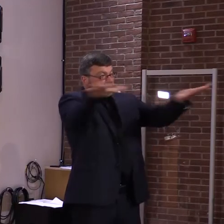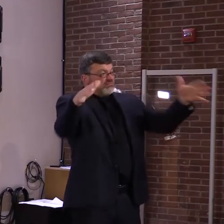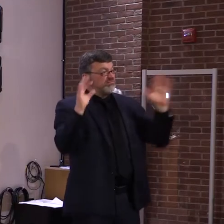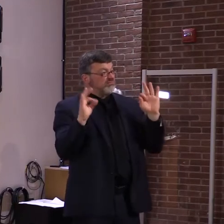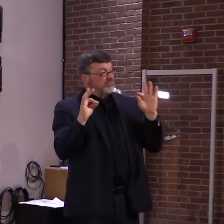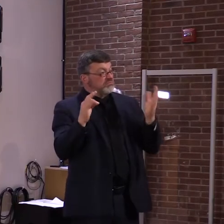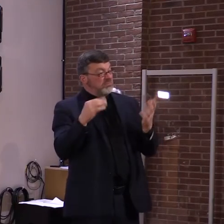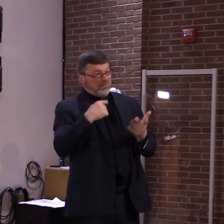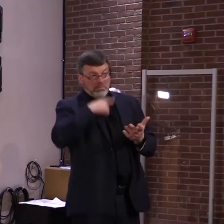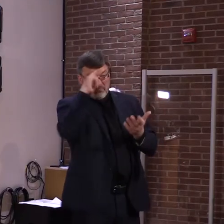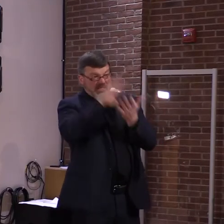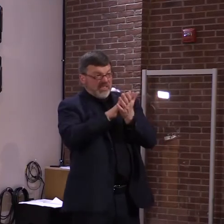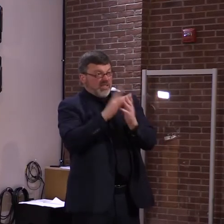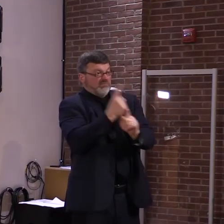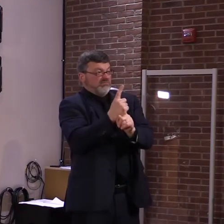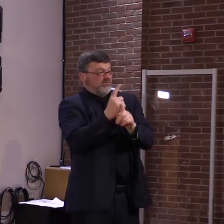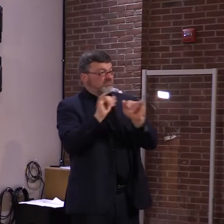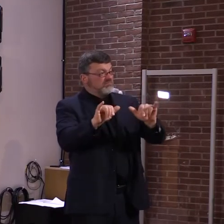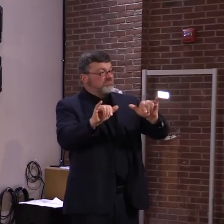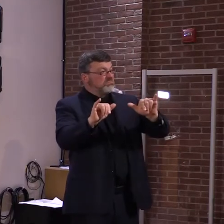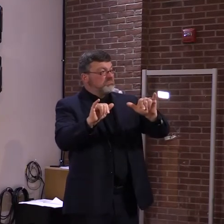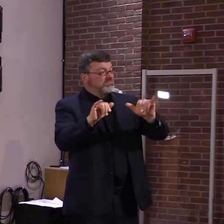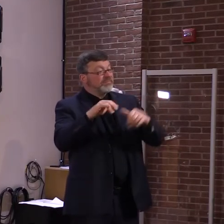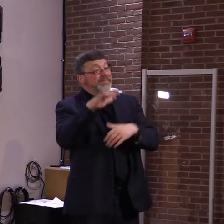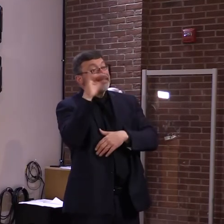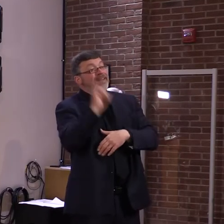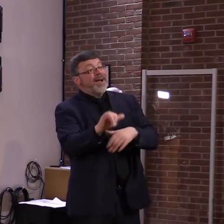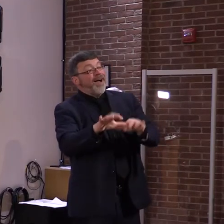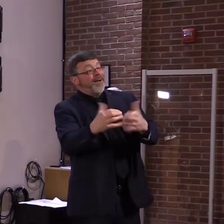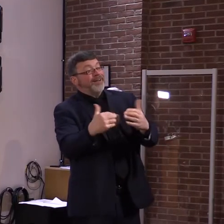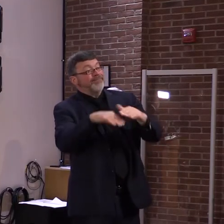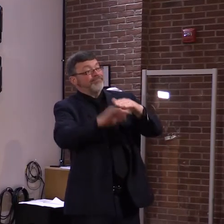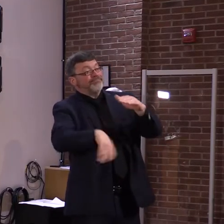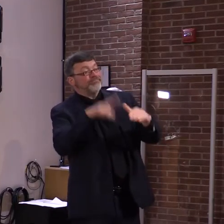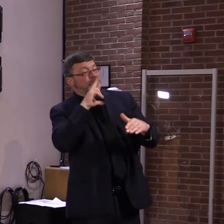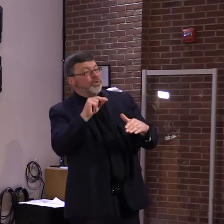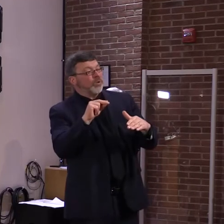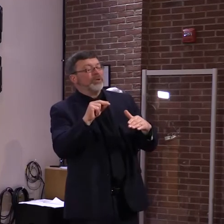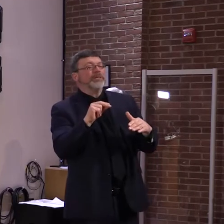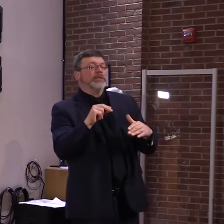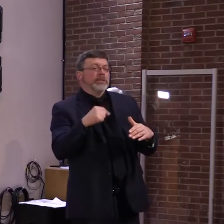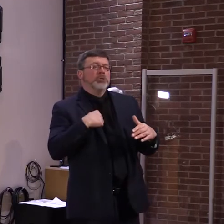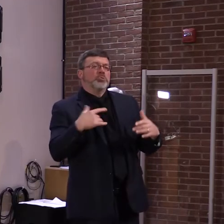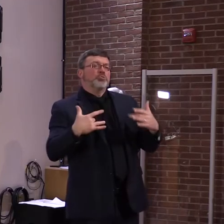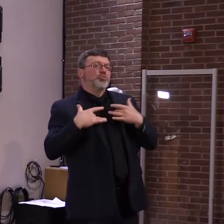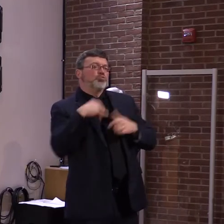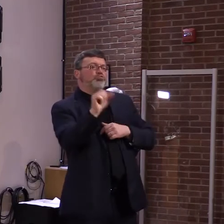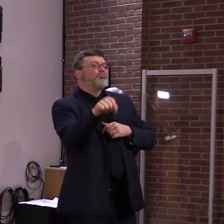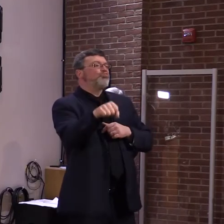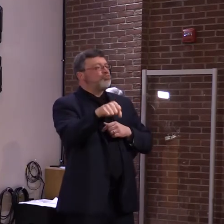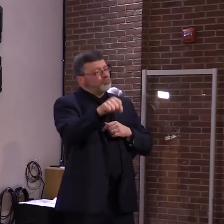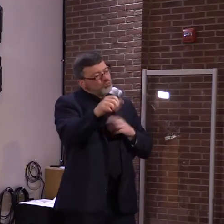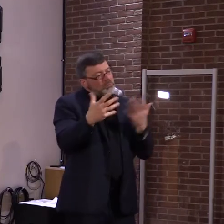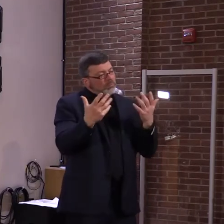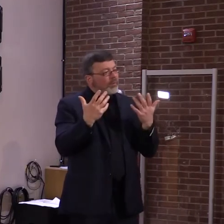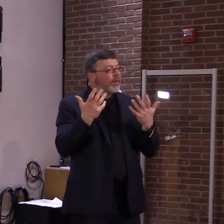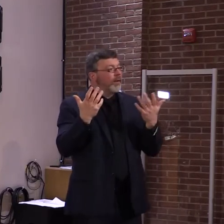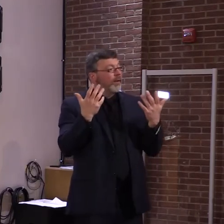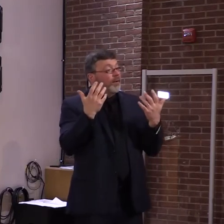categories we're most concerned with, and that's why we're taking some of the steps, some of the measures that we're putting into place, and